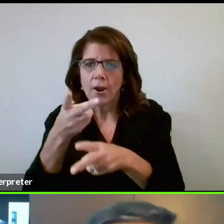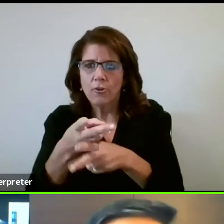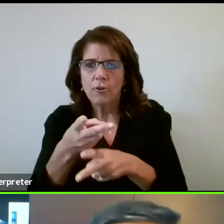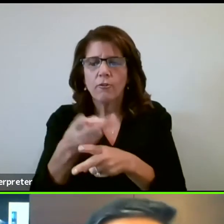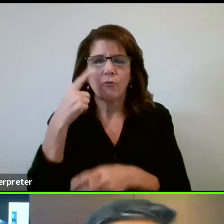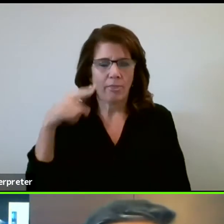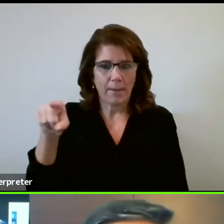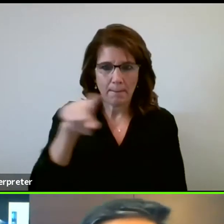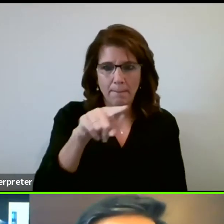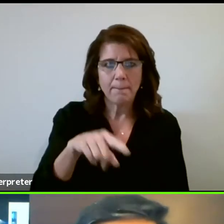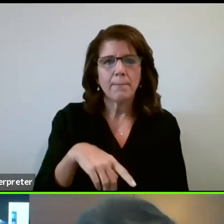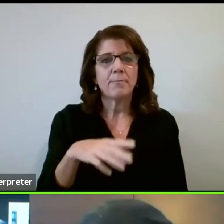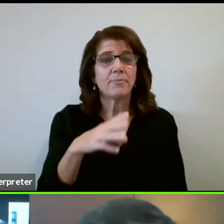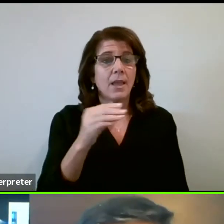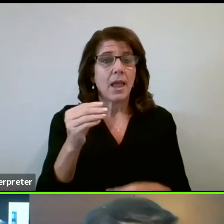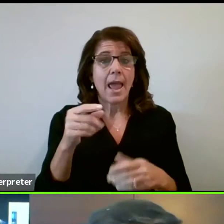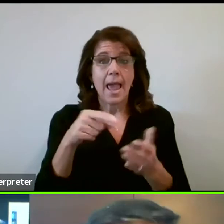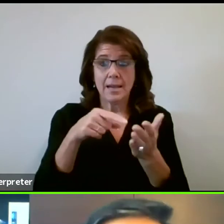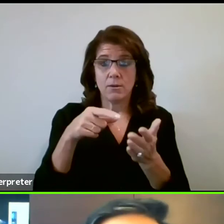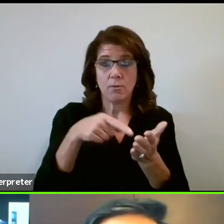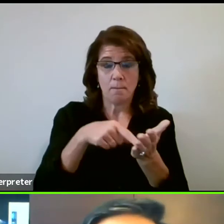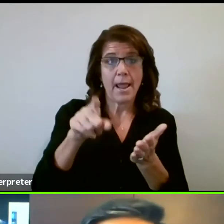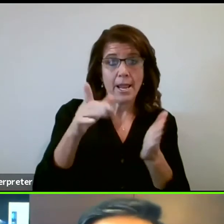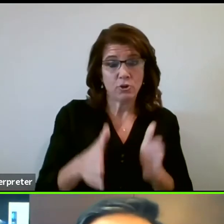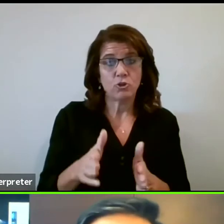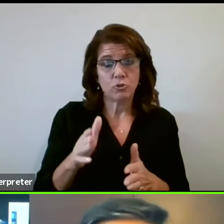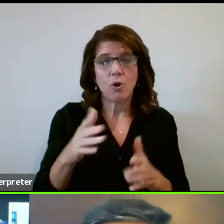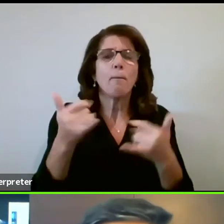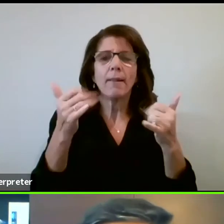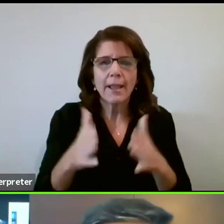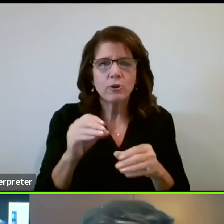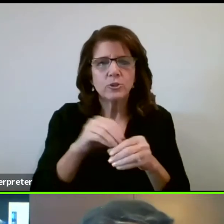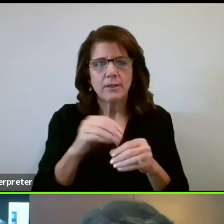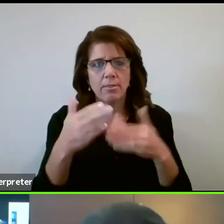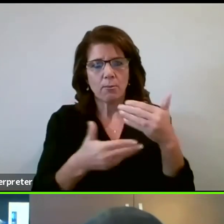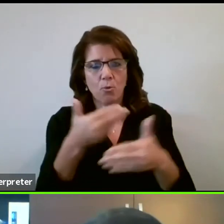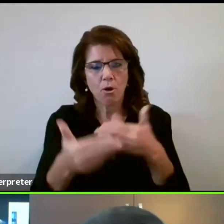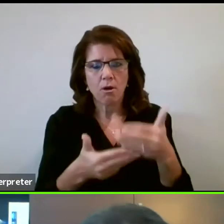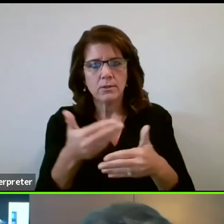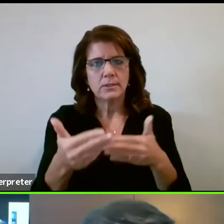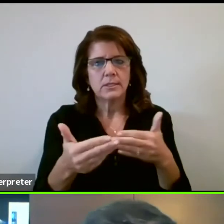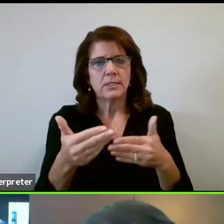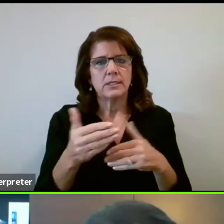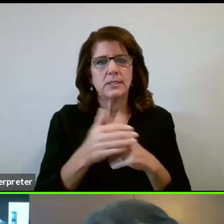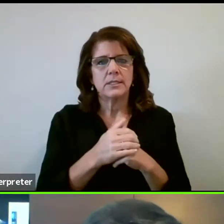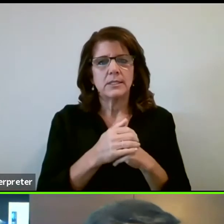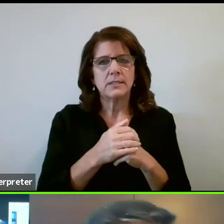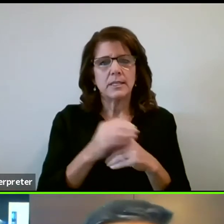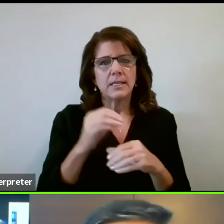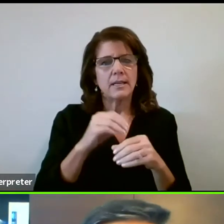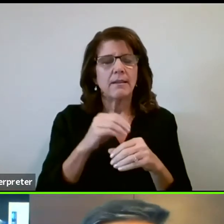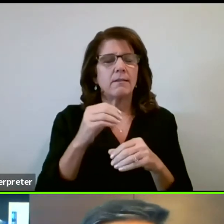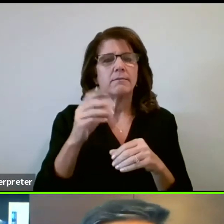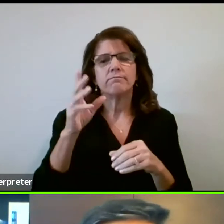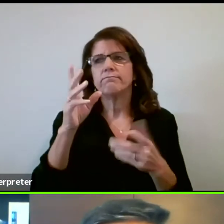providers, and maybe even payers, right, in the process of innovation,